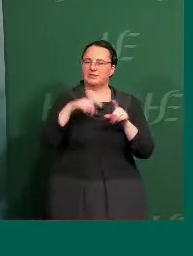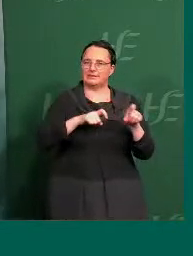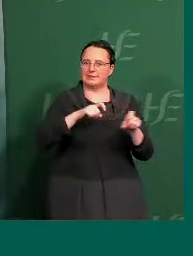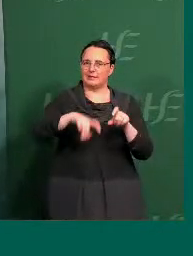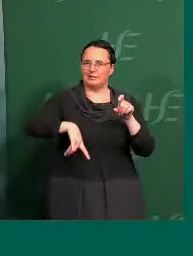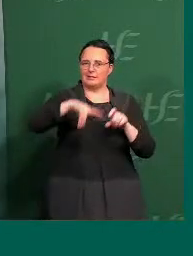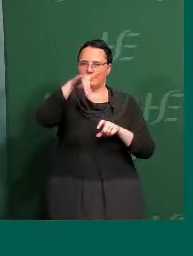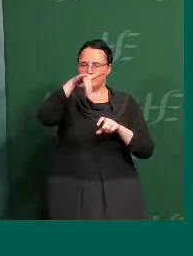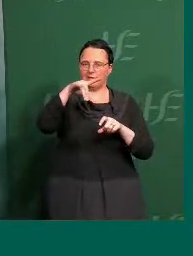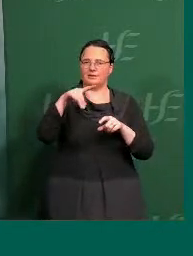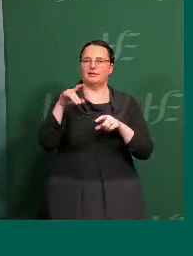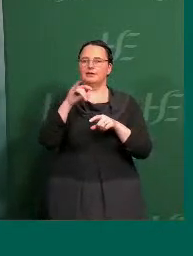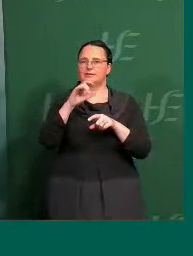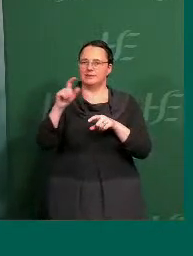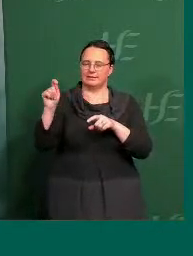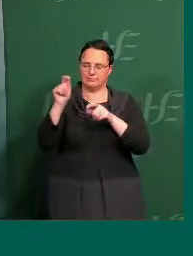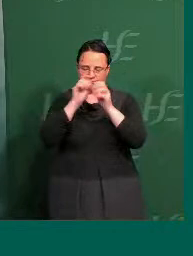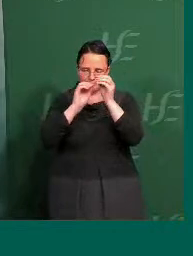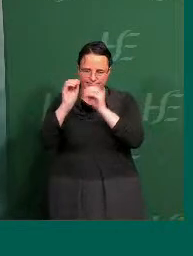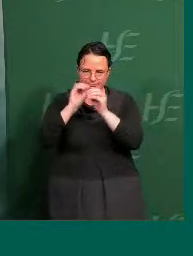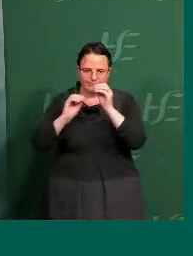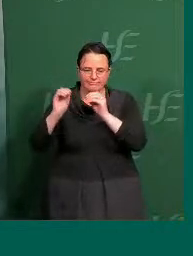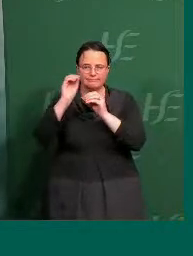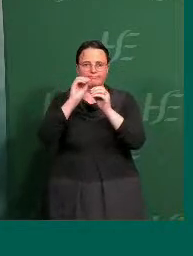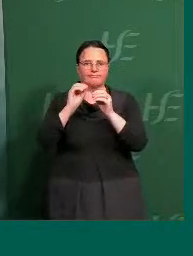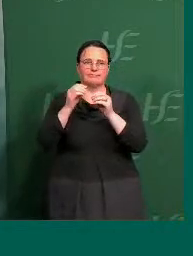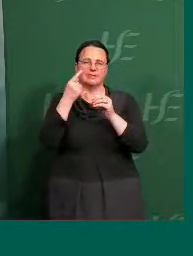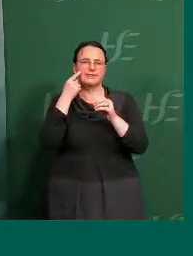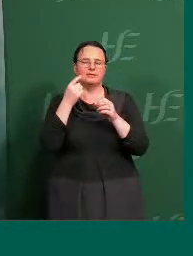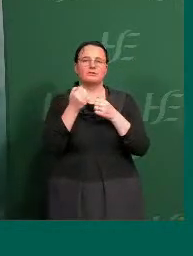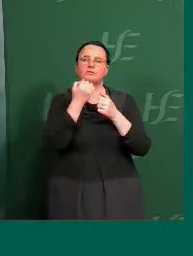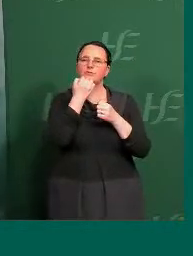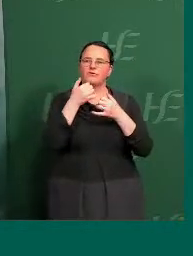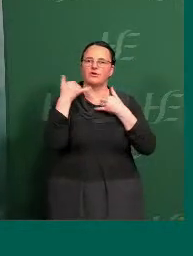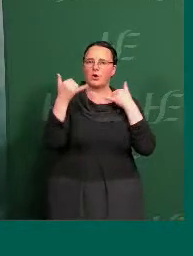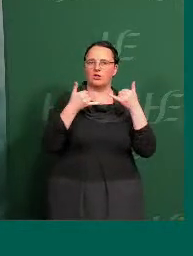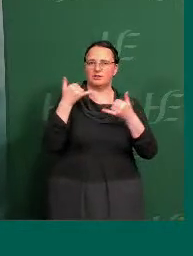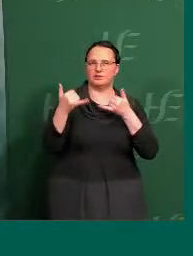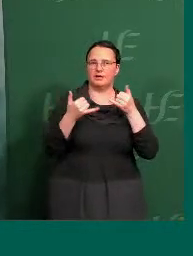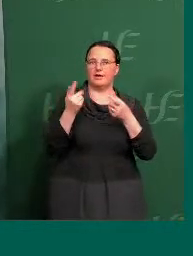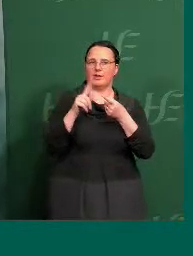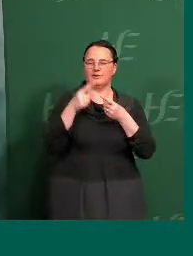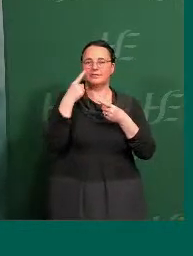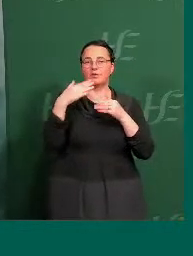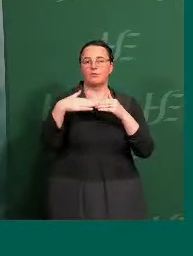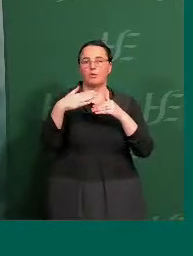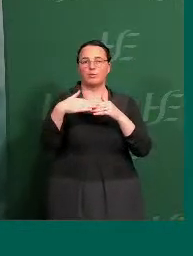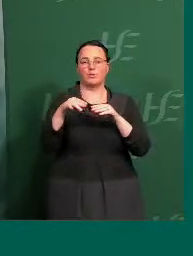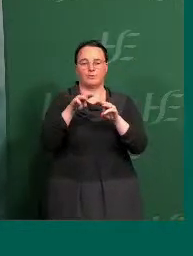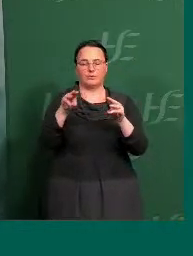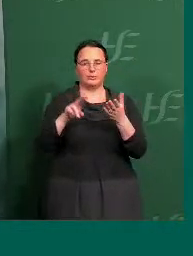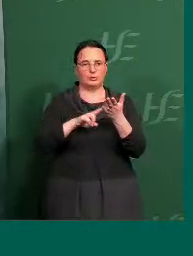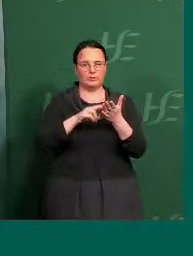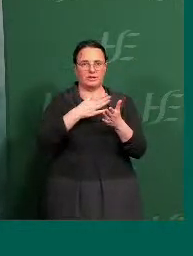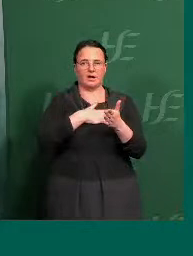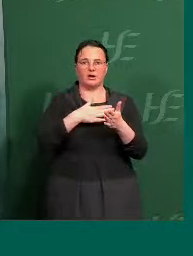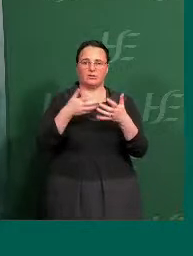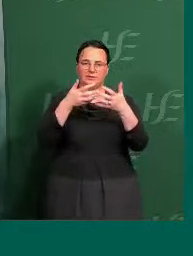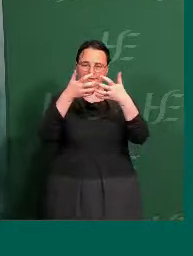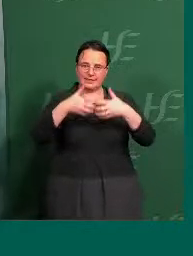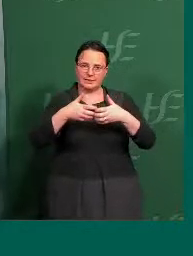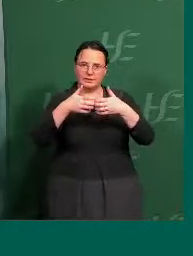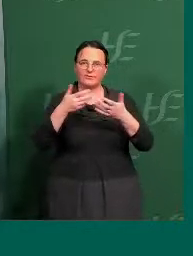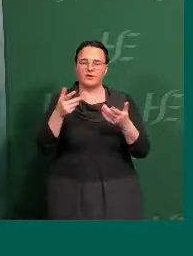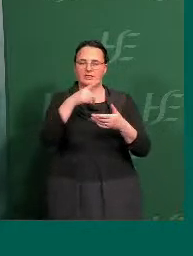management programme are still very busy in terms of their work. They're reflected in the number of calls. And again, we're seeing more and more people using our technology like the